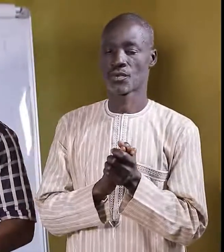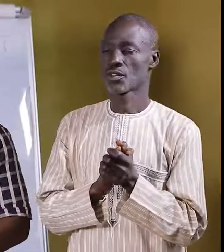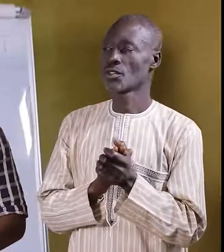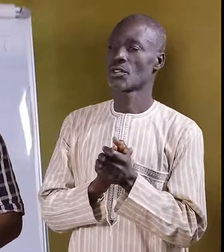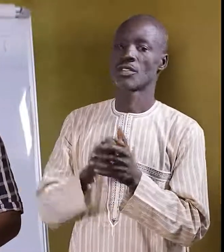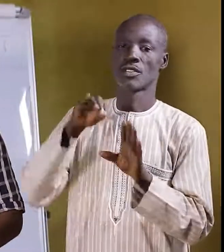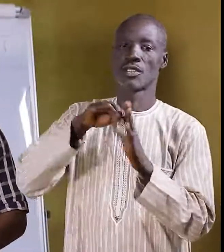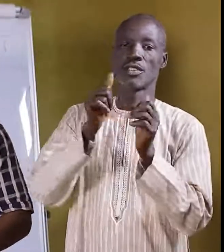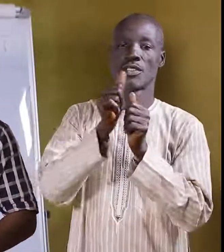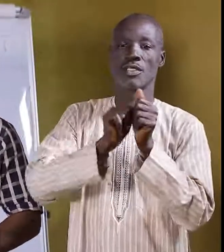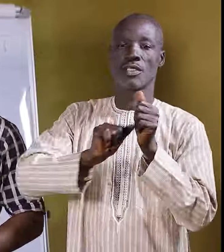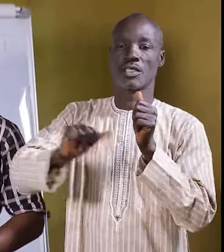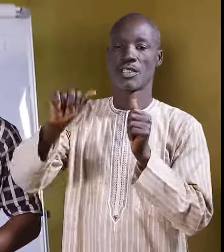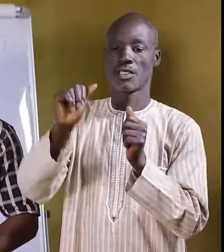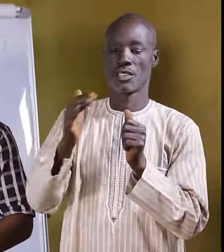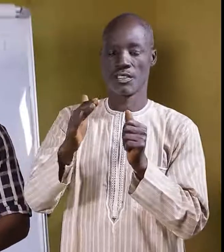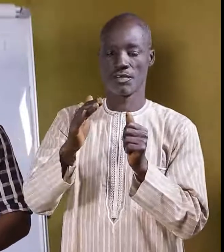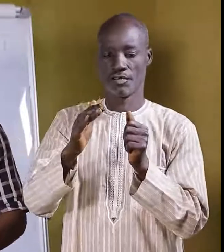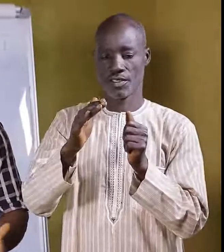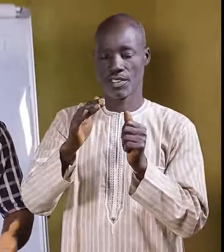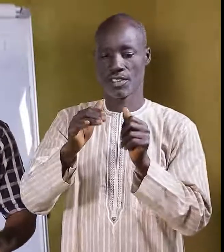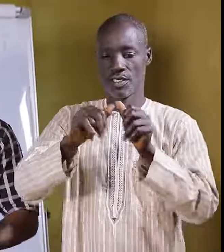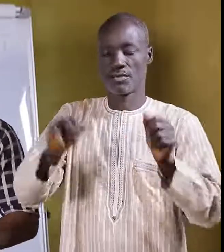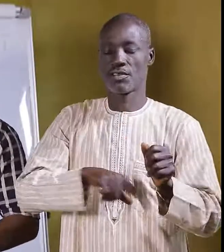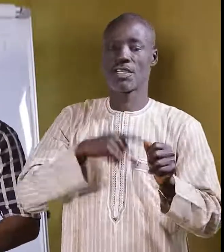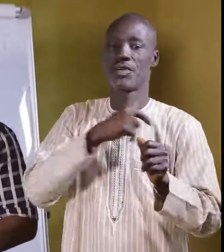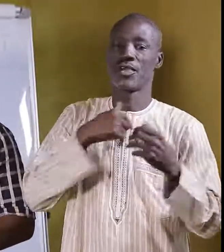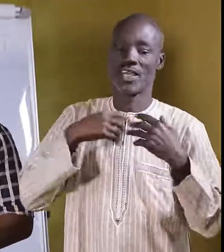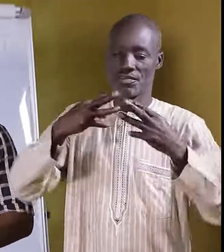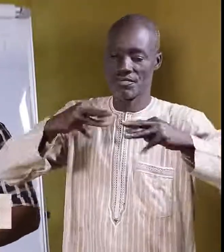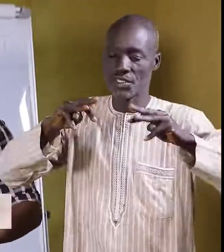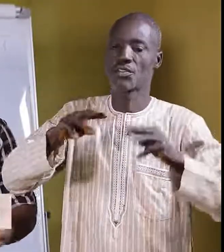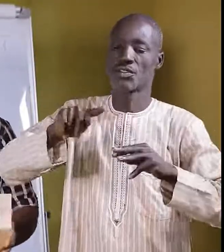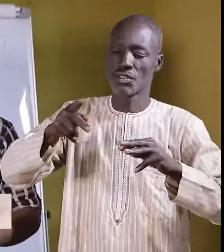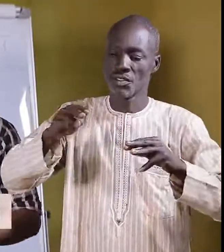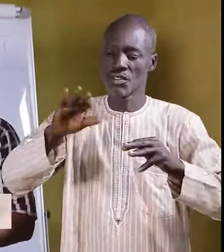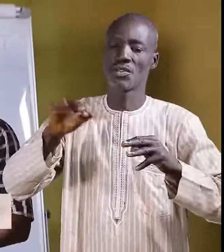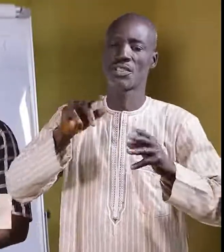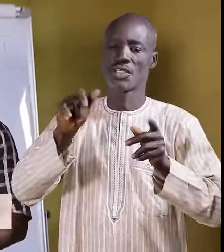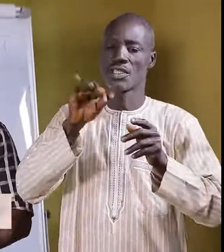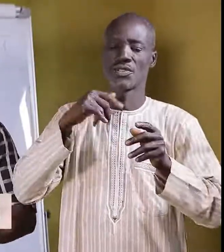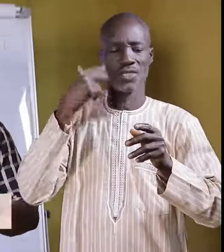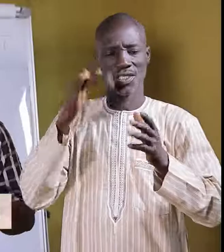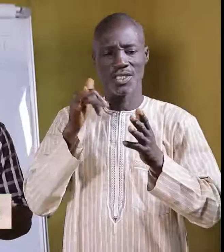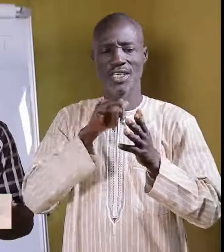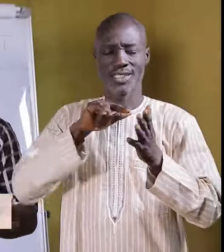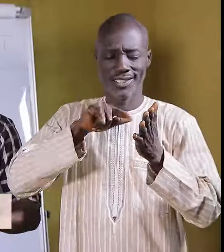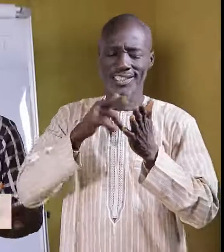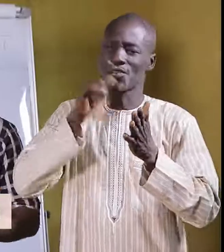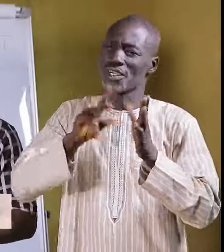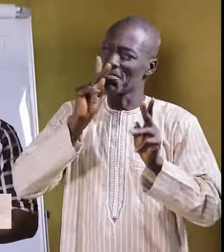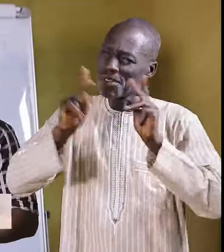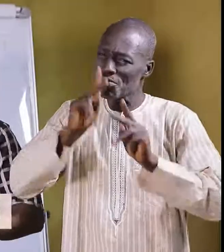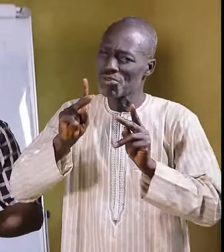Definitely in every aspect of life we have theories. Theories as we see it are what scholars